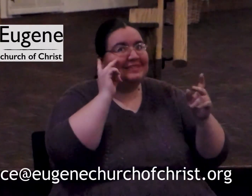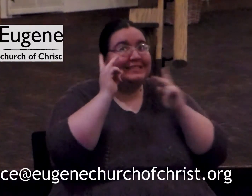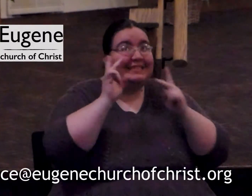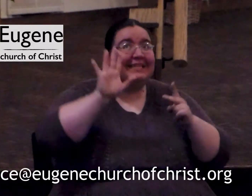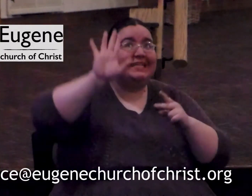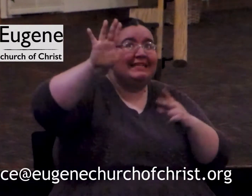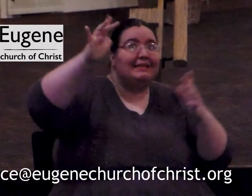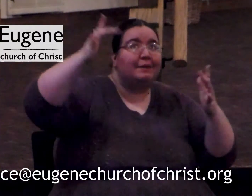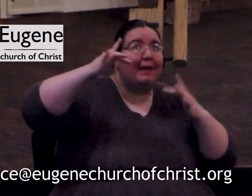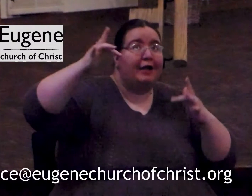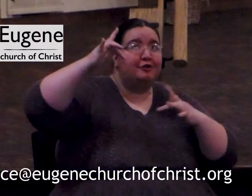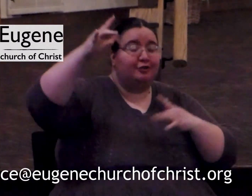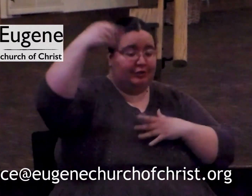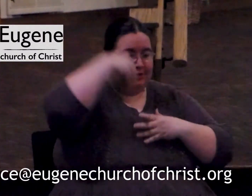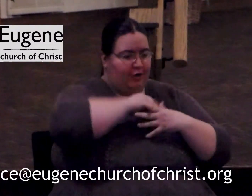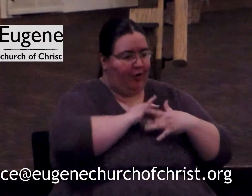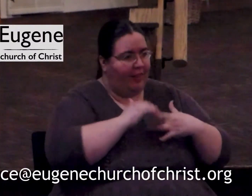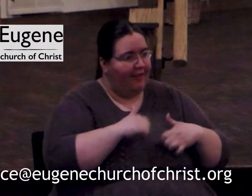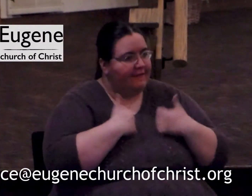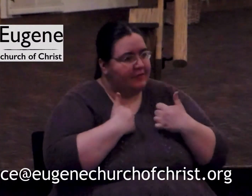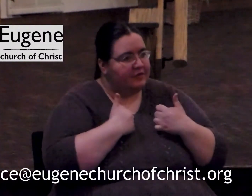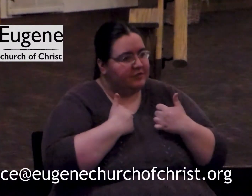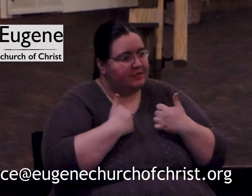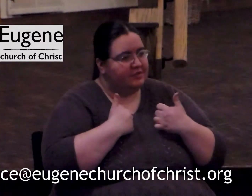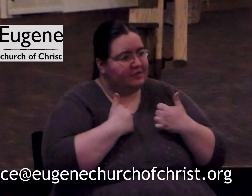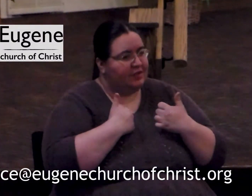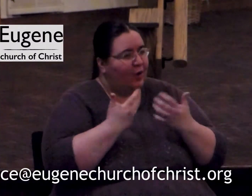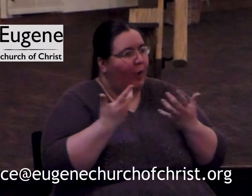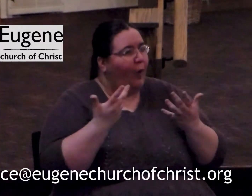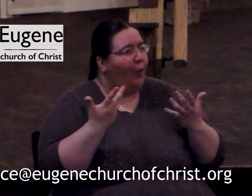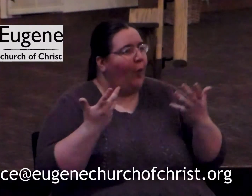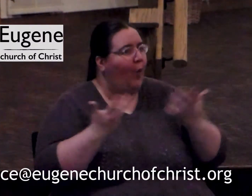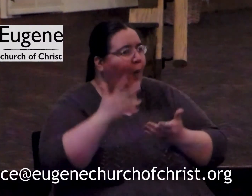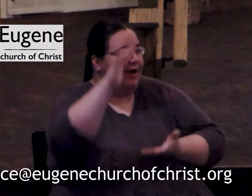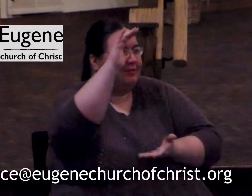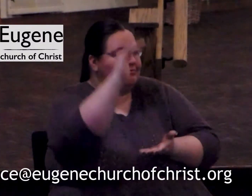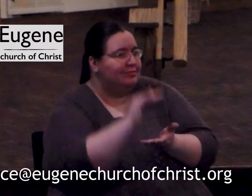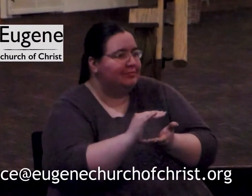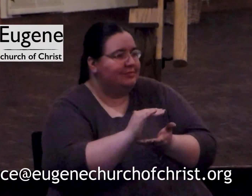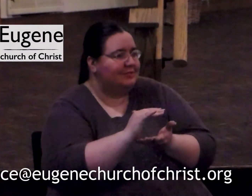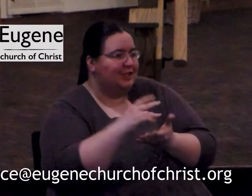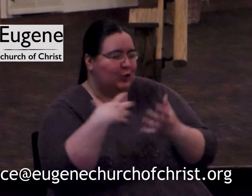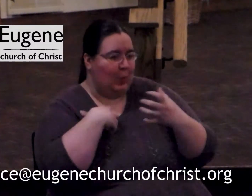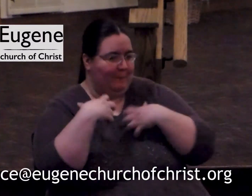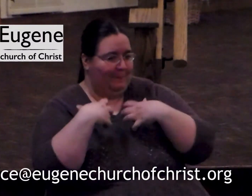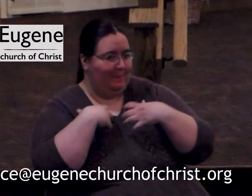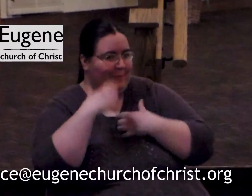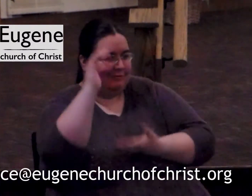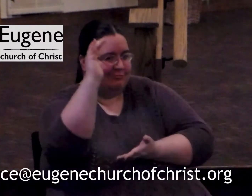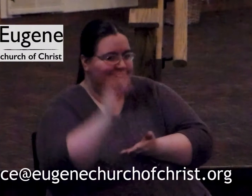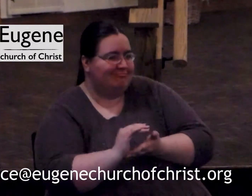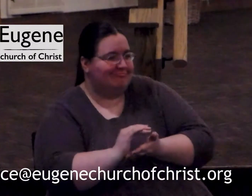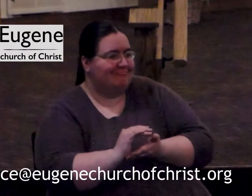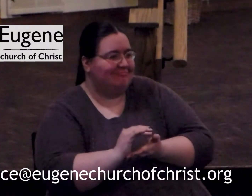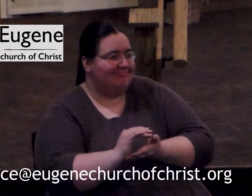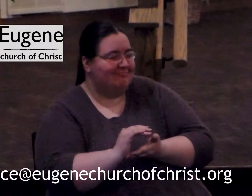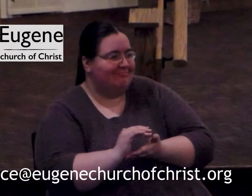of patience and integrity and we're seeing His compassion and mercy flowing through us, do you know what else comes as a result of that? A whole